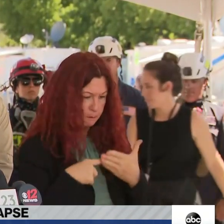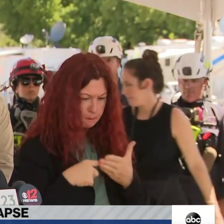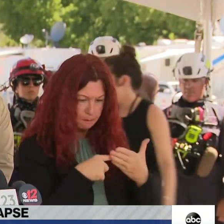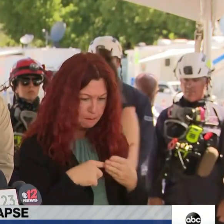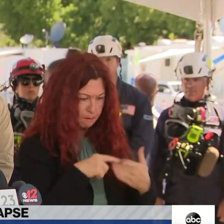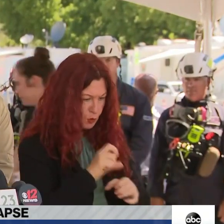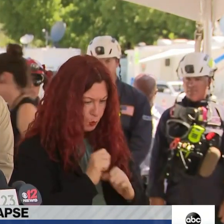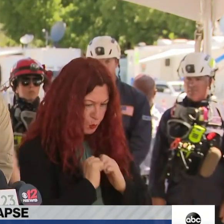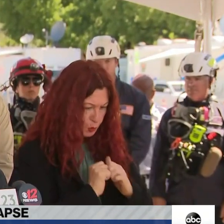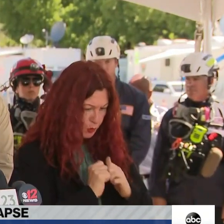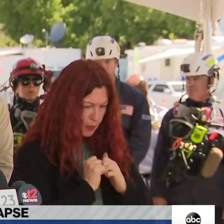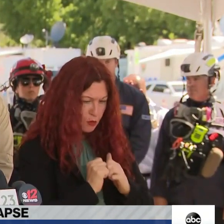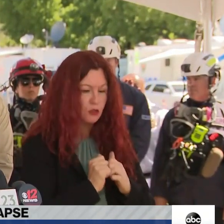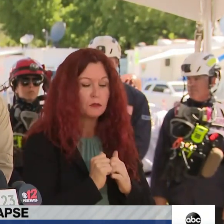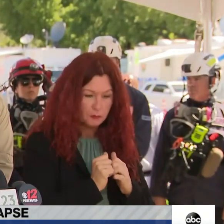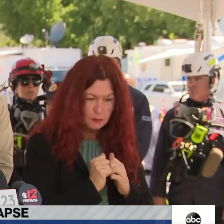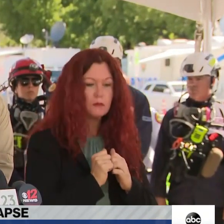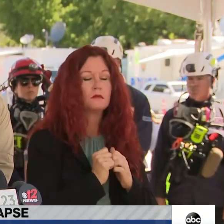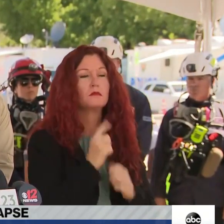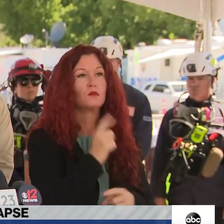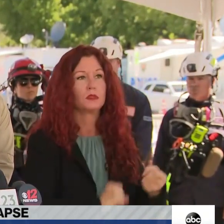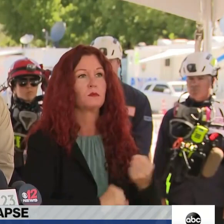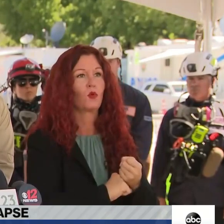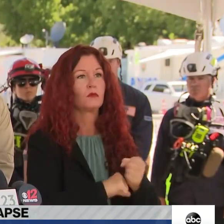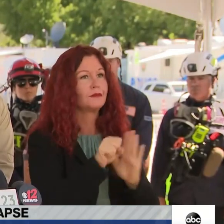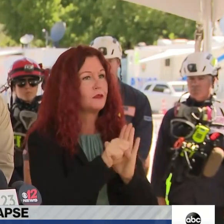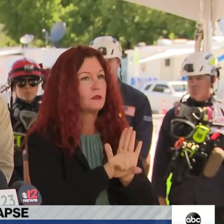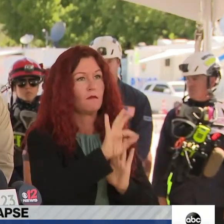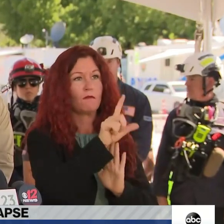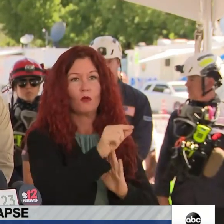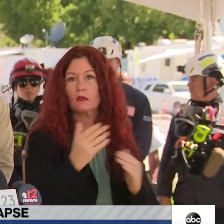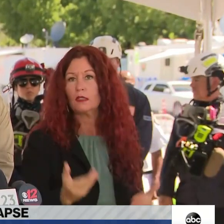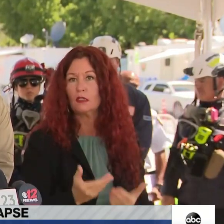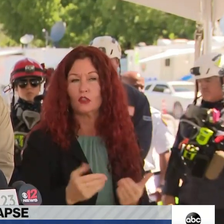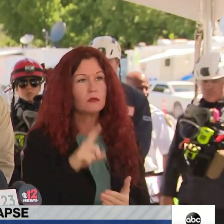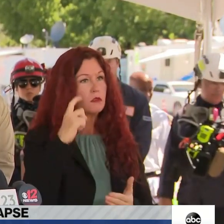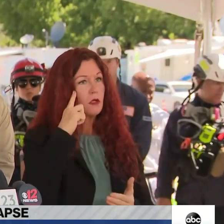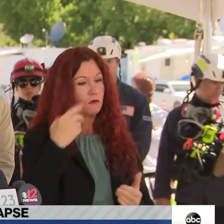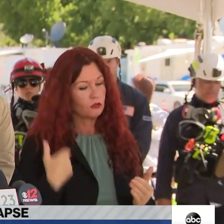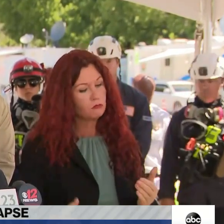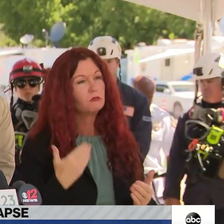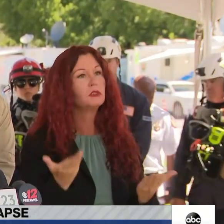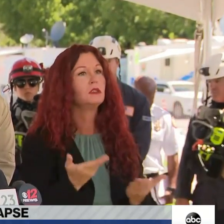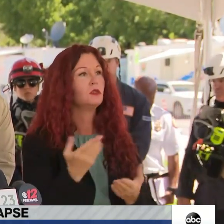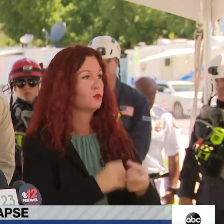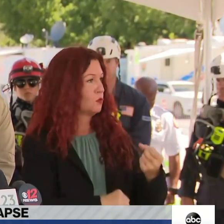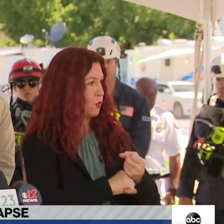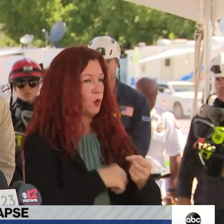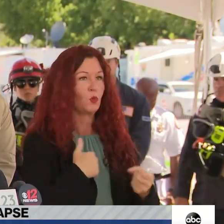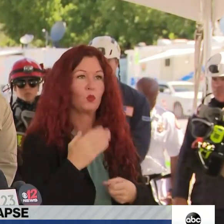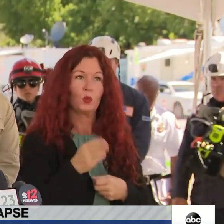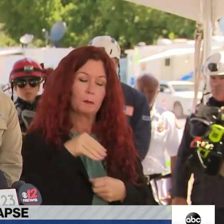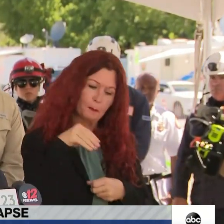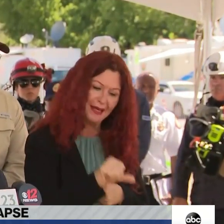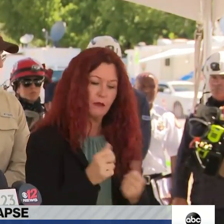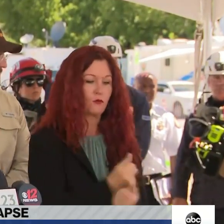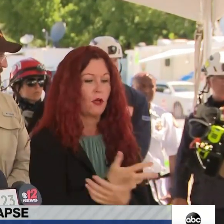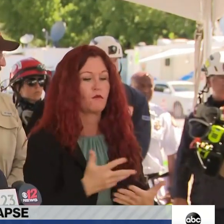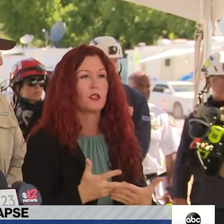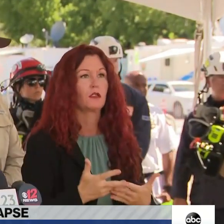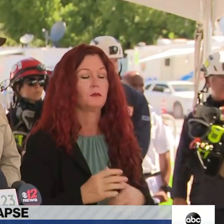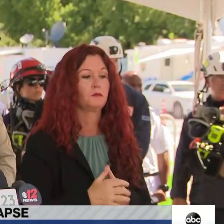to be able to work through this problem. We sent the engineering know-how, and then we are going to handle the costs of it, and we're happy to do that. As